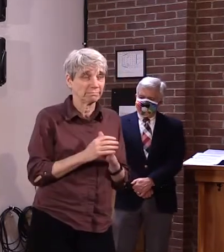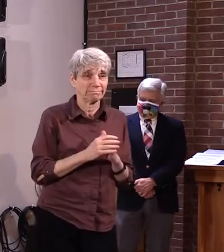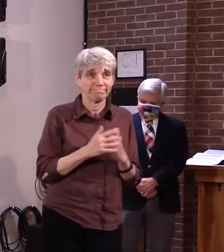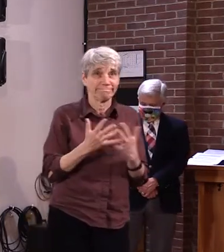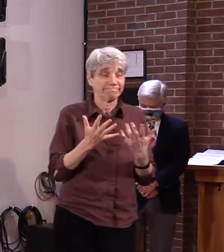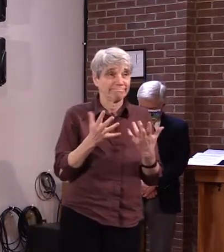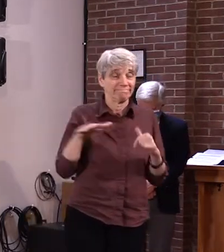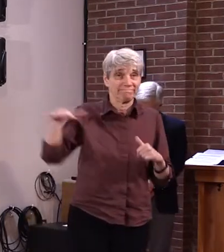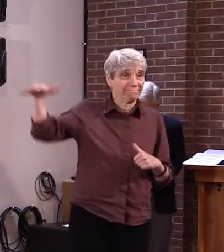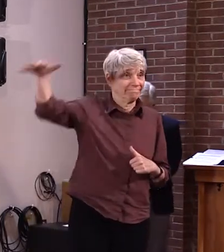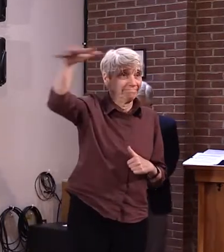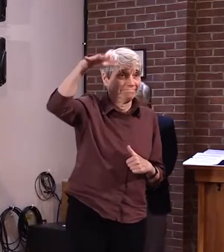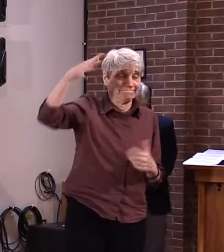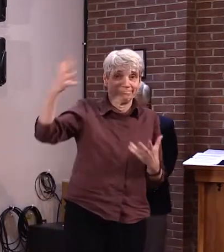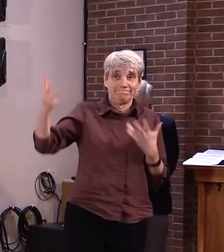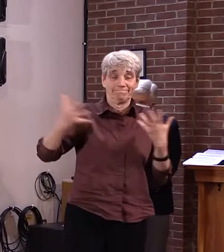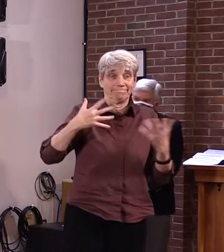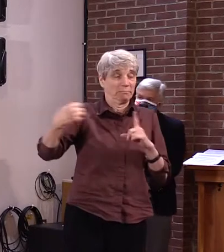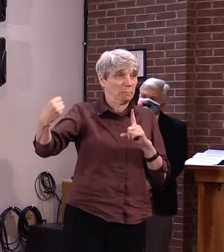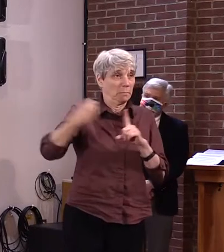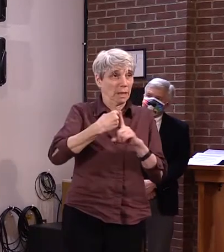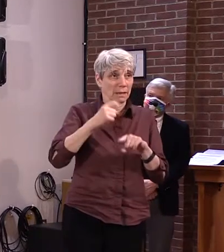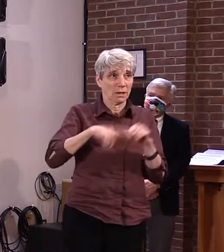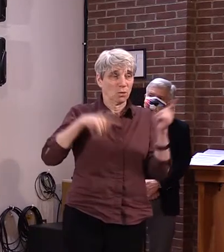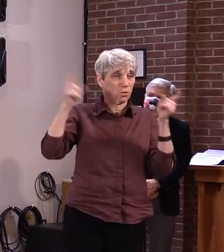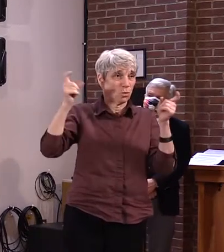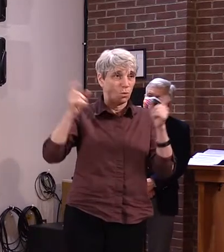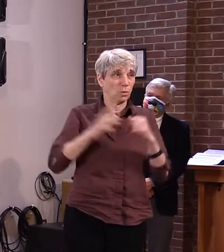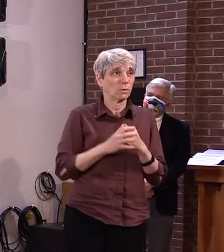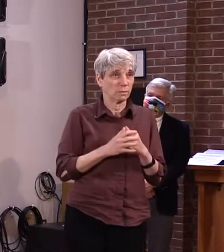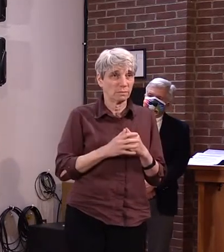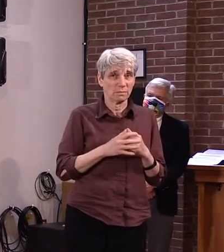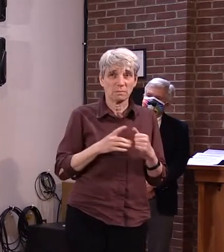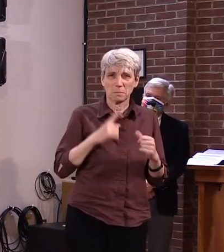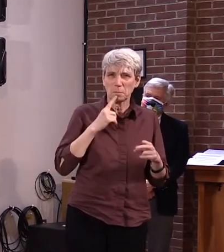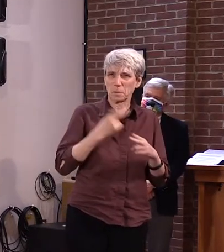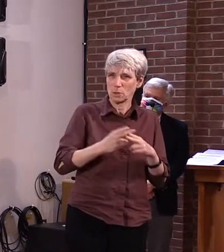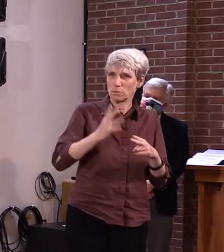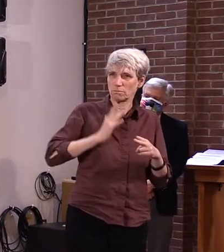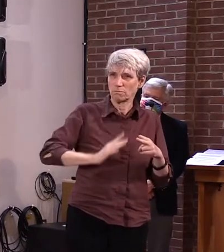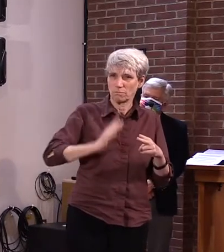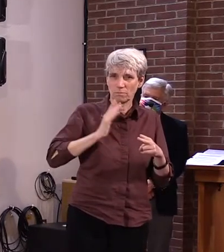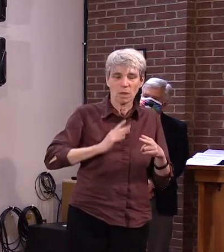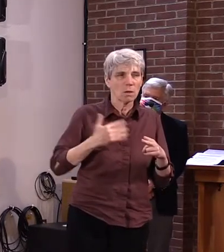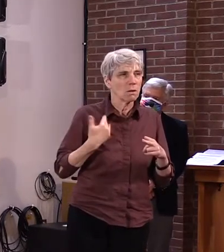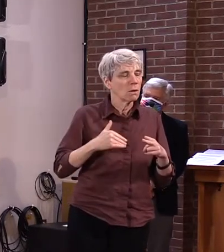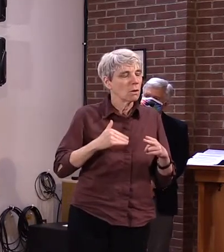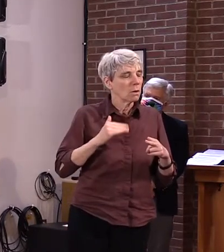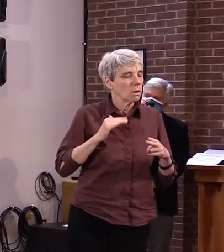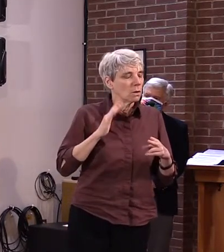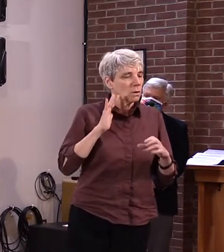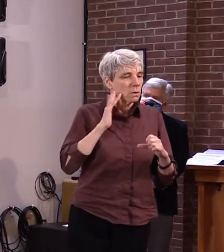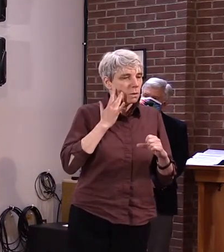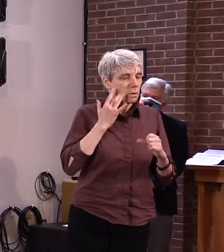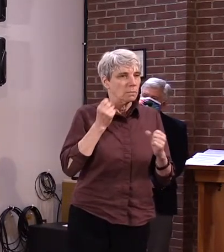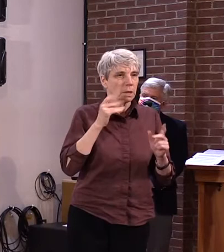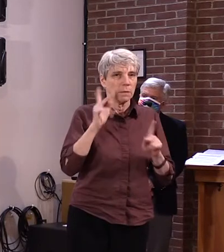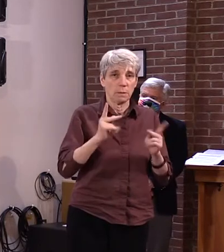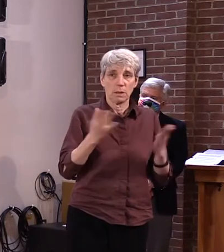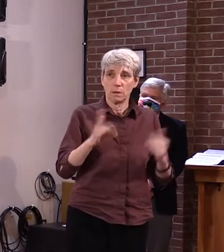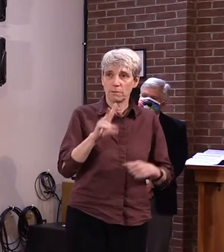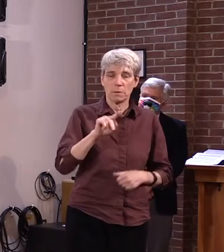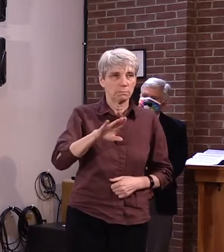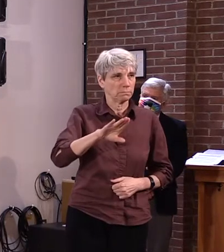surrounding us. We identified this early on. You know, there was a lot of frustration from many in the